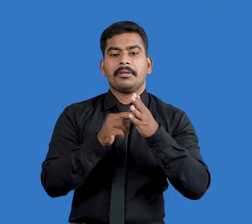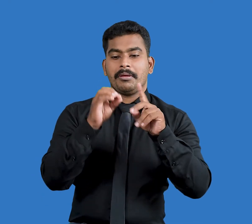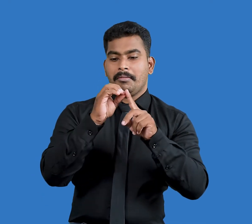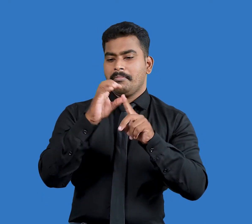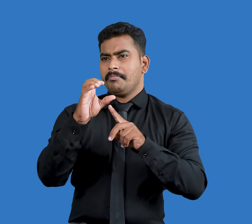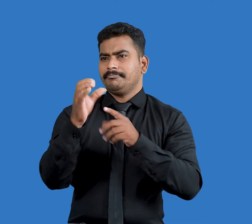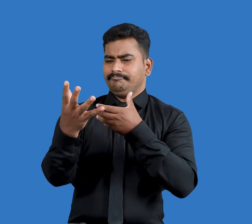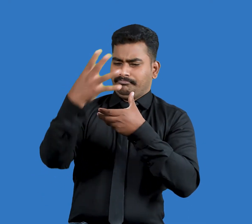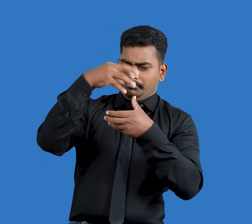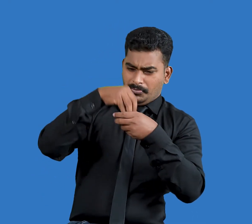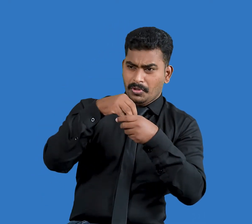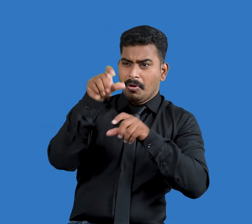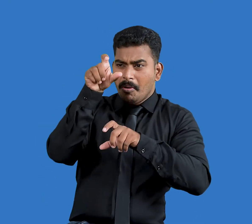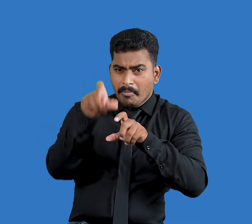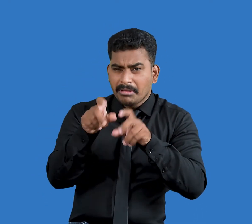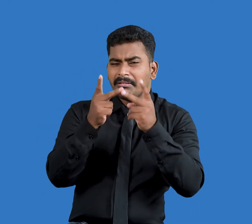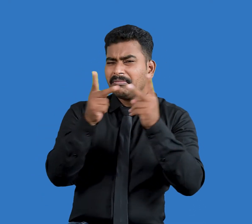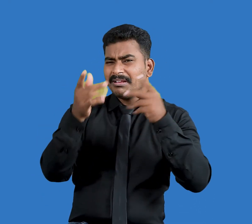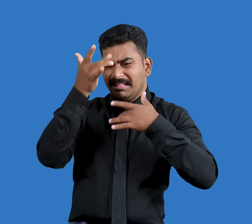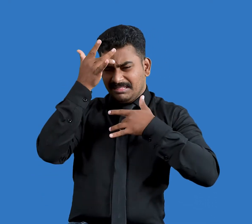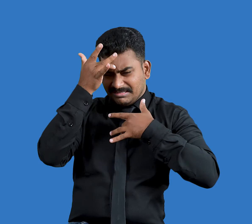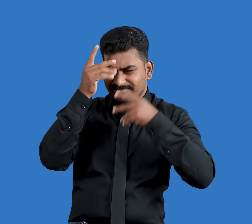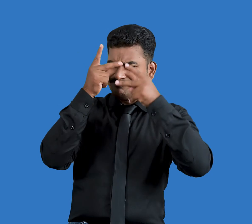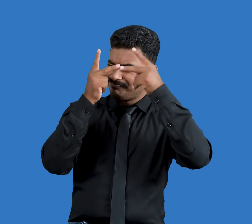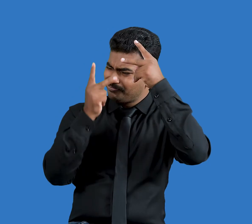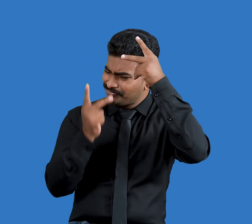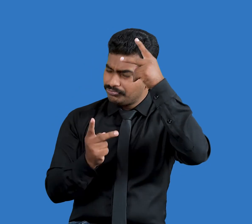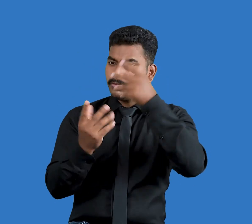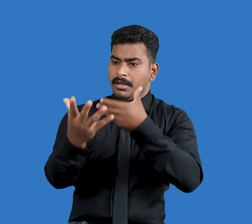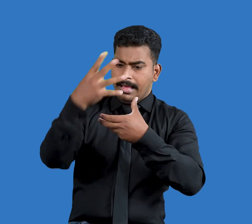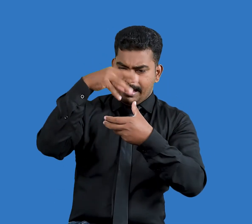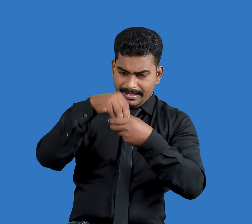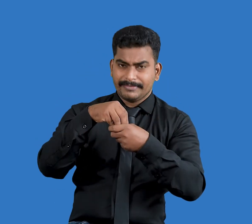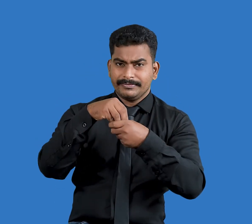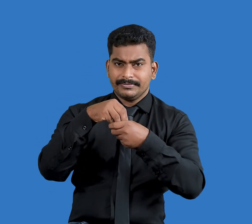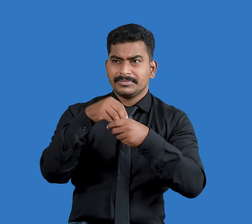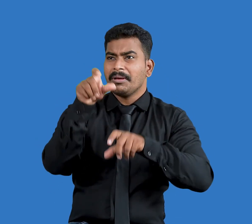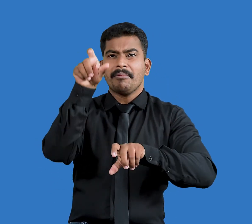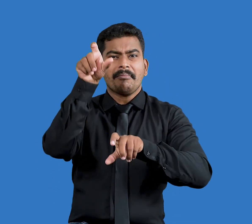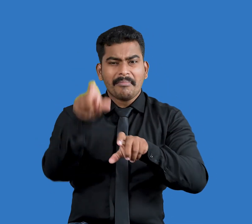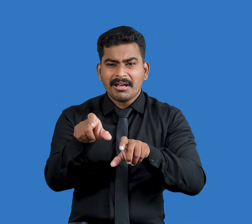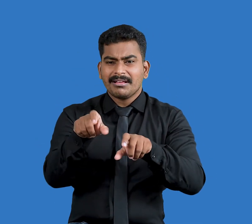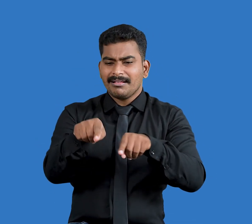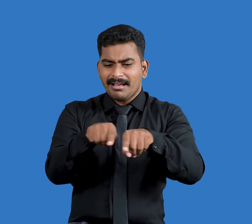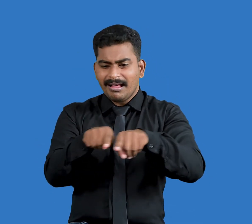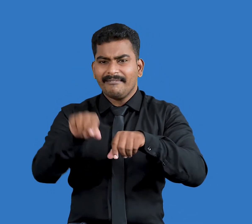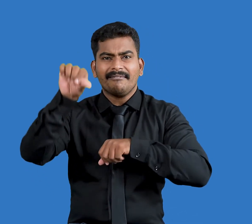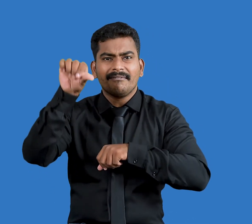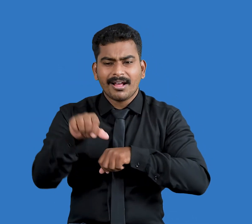that we include many life limiting diseases like paraplegia that we believe threaten life by